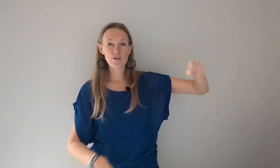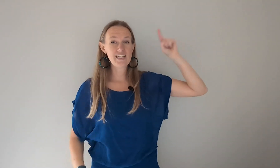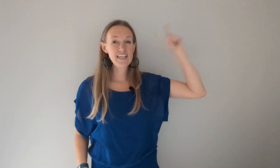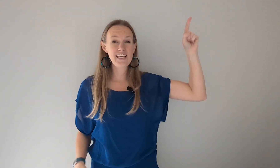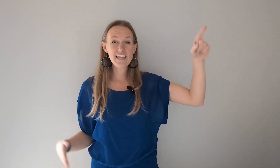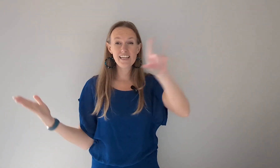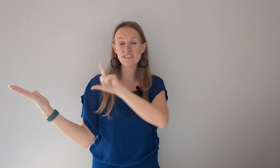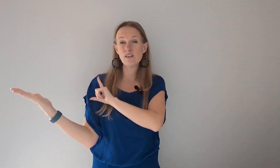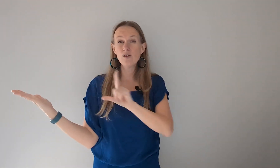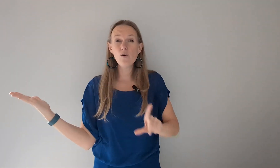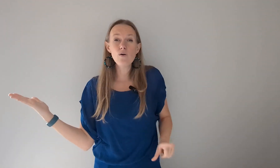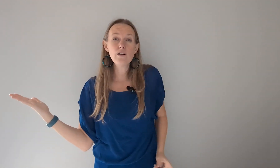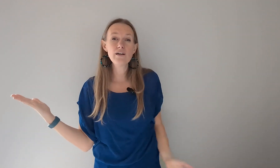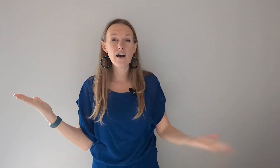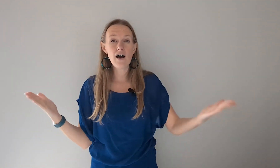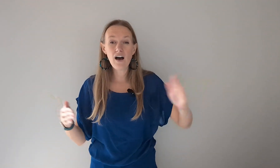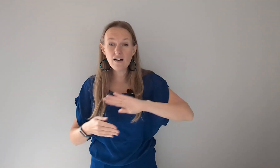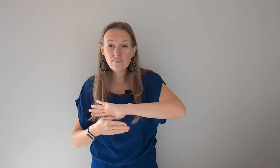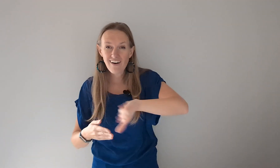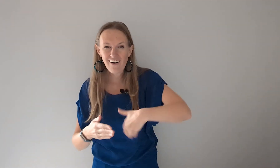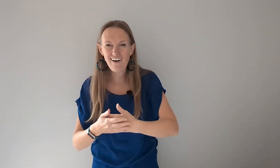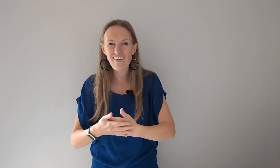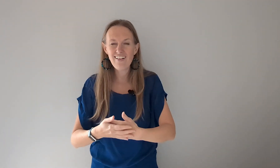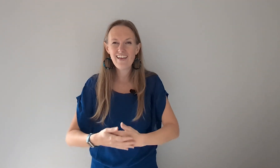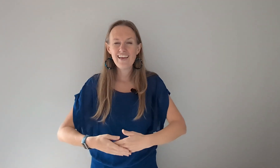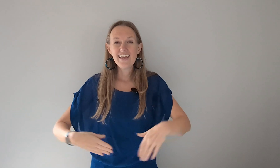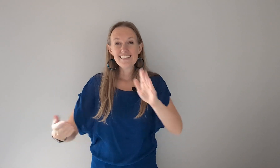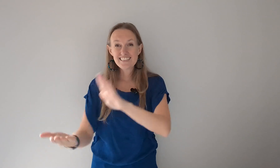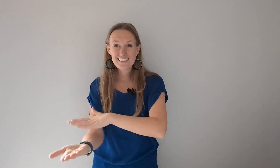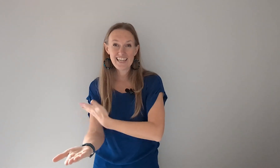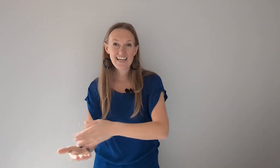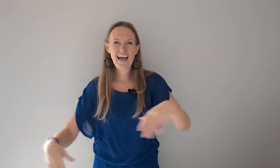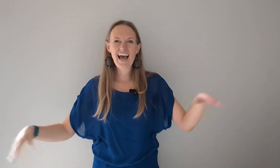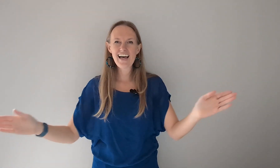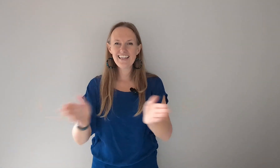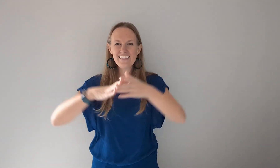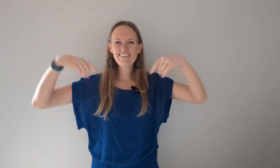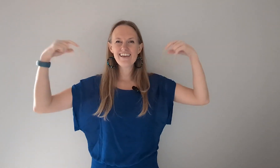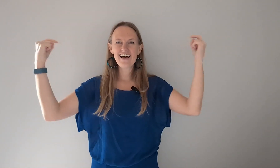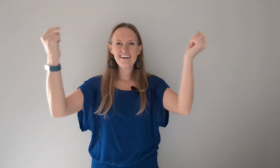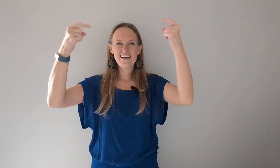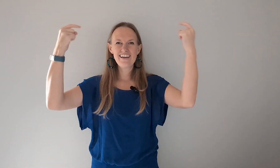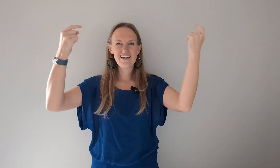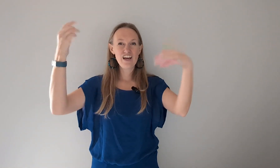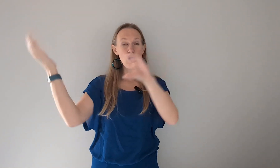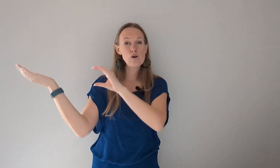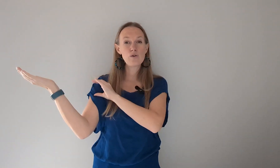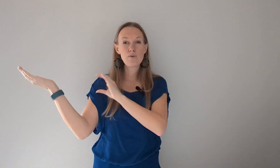For he is Lord of all. Sing hallelujah.